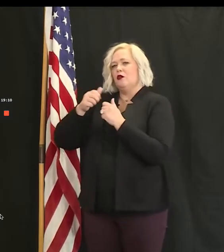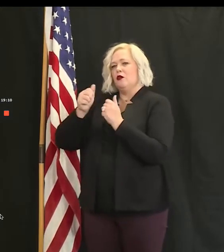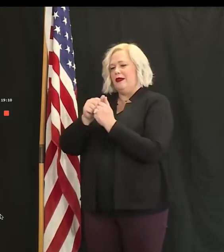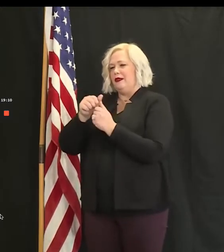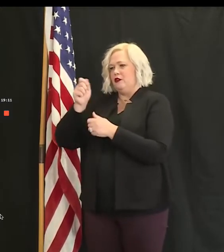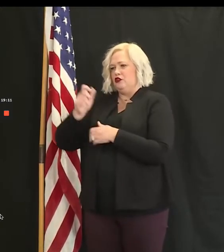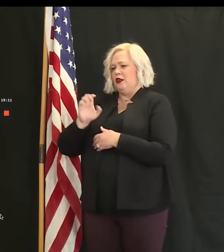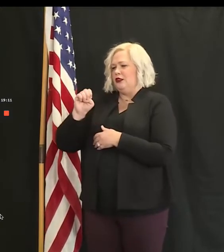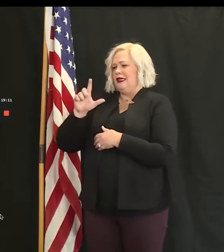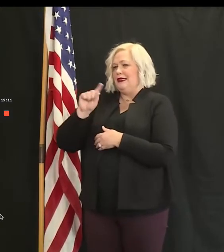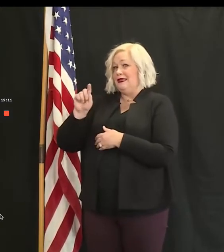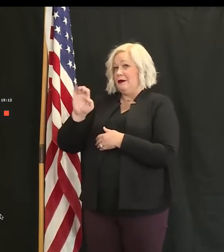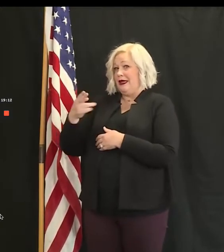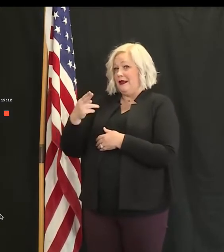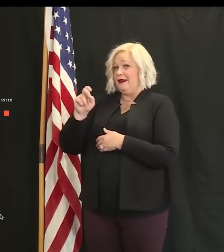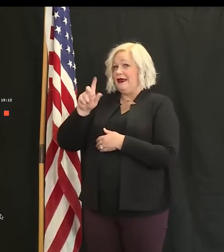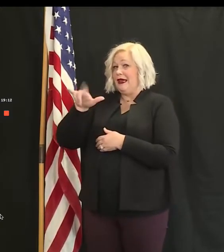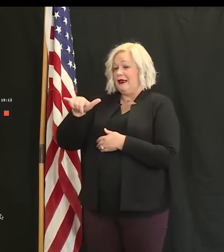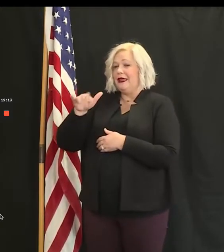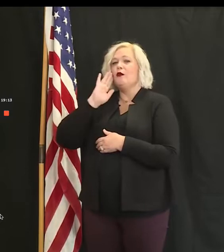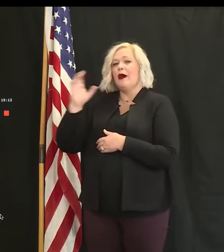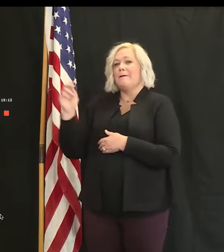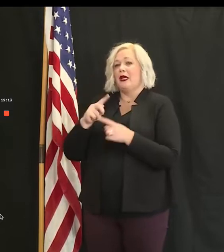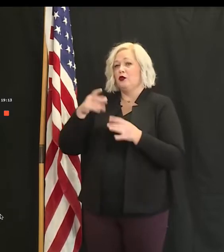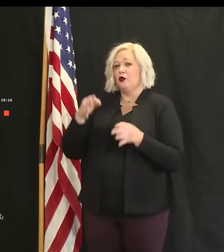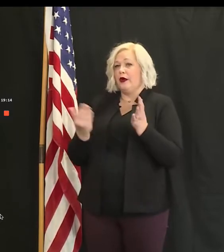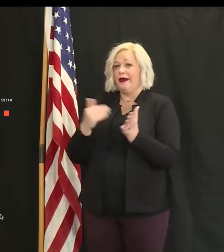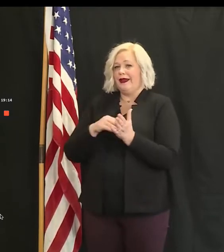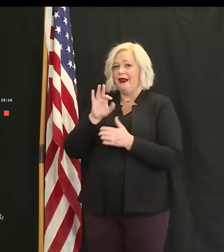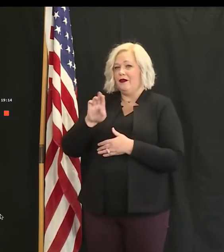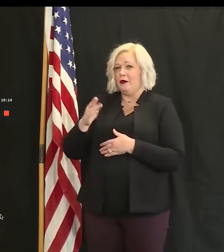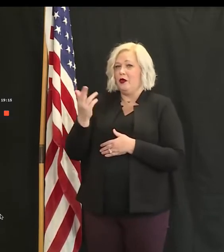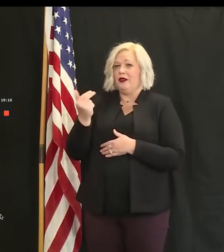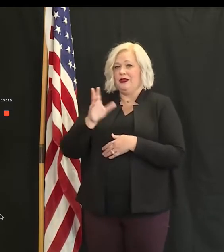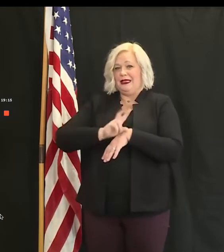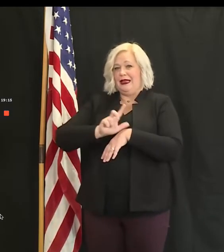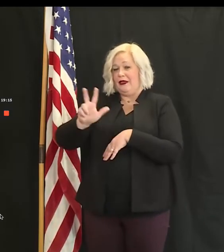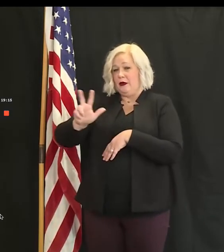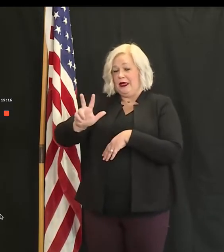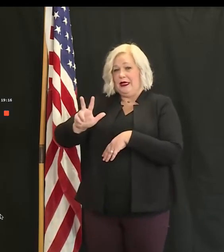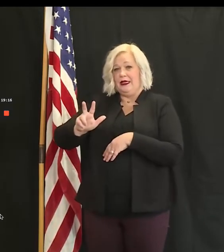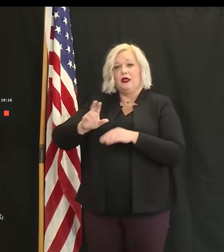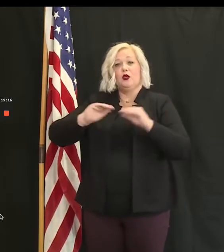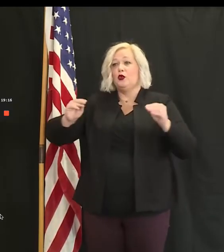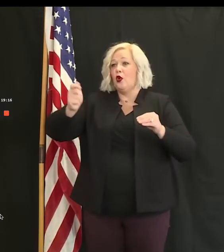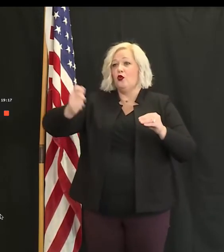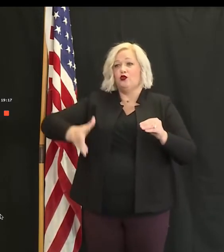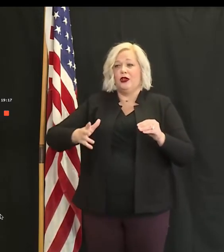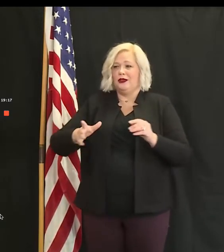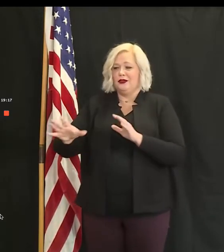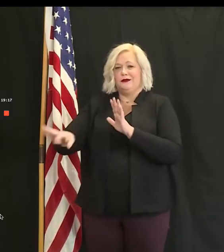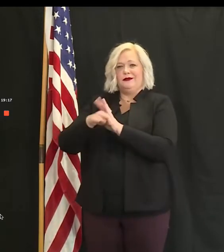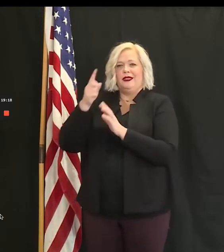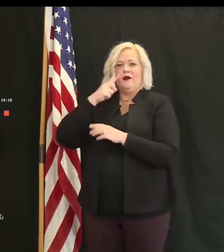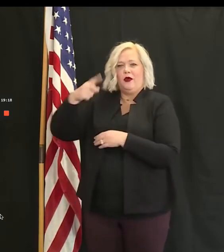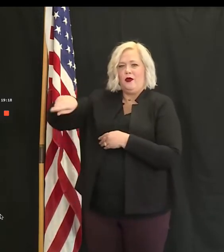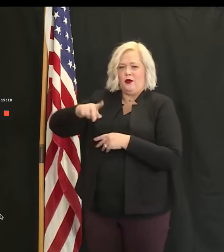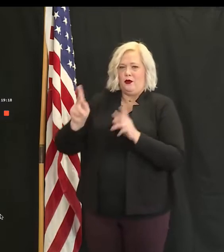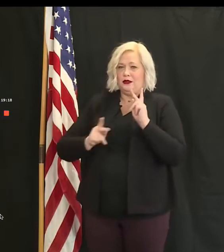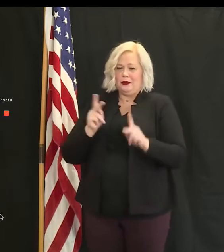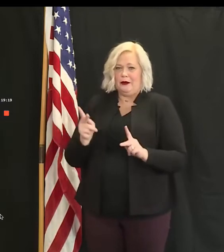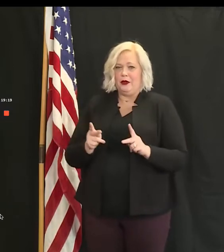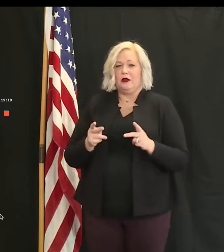Kelly, and their next court date is February 18th at 3 p.m., and no judge has been assigned at this time.